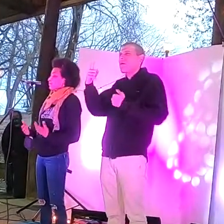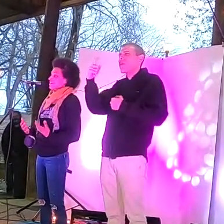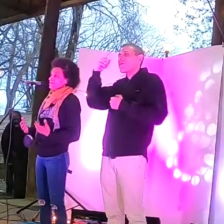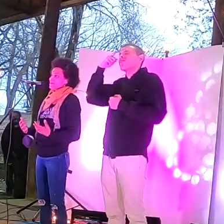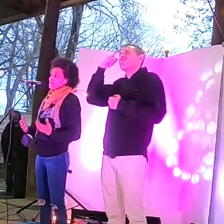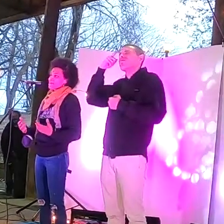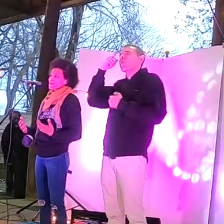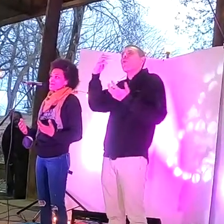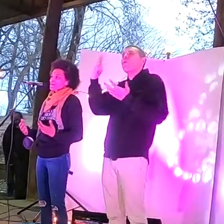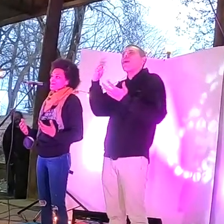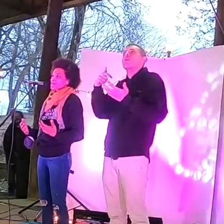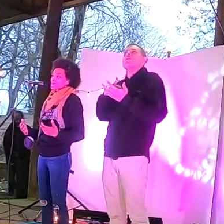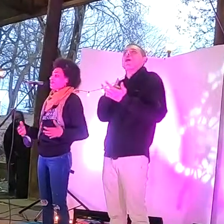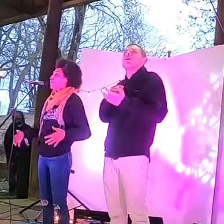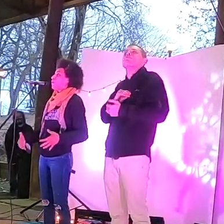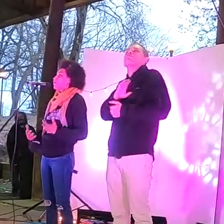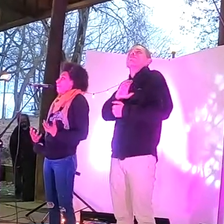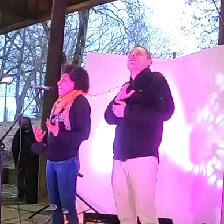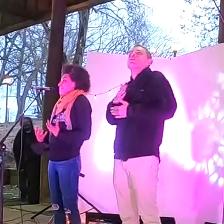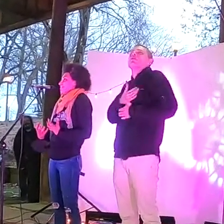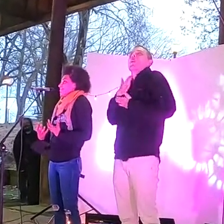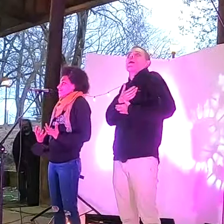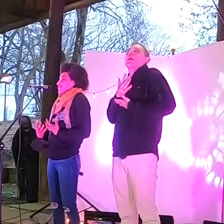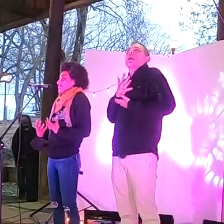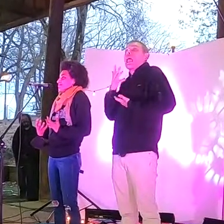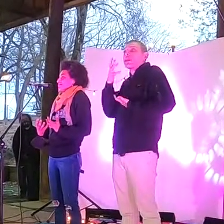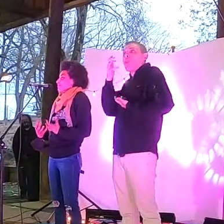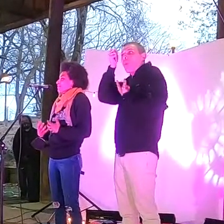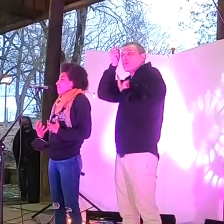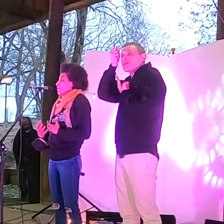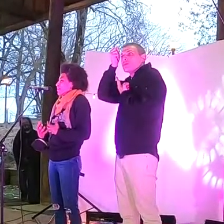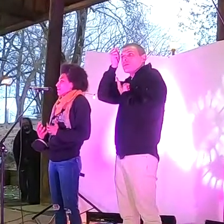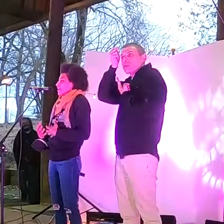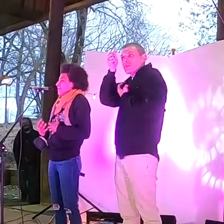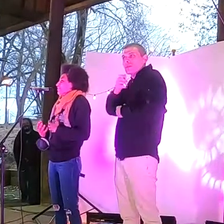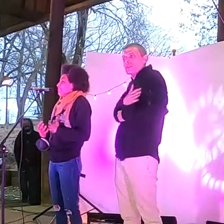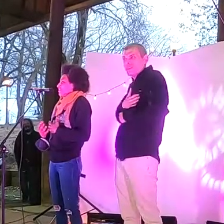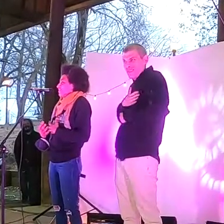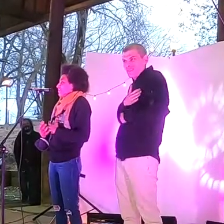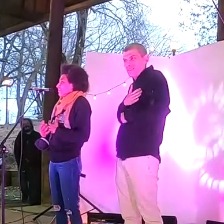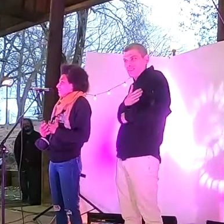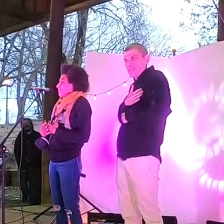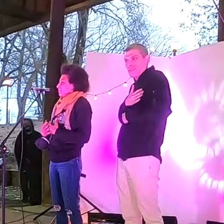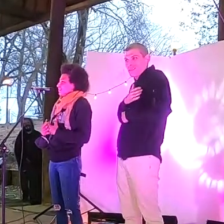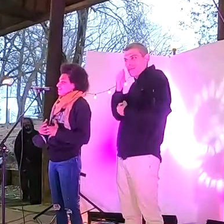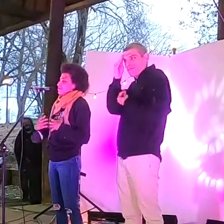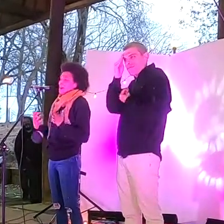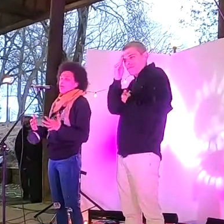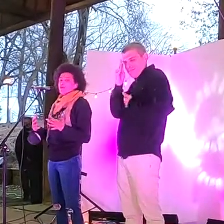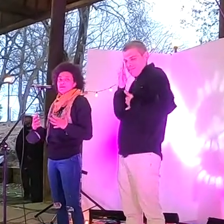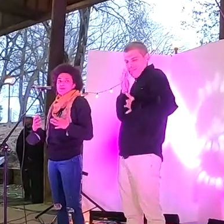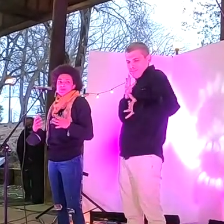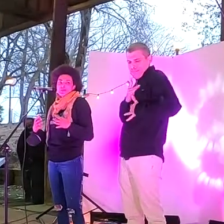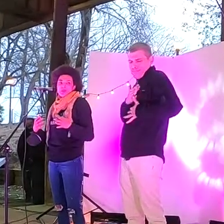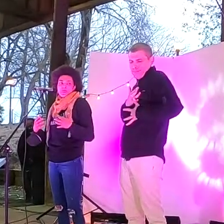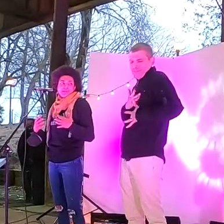lot of joy, and hold that, because we know that energy is palpable,